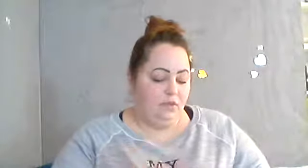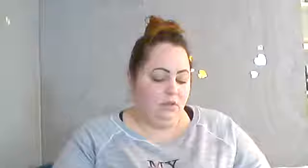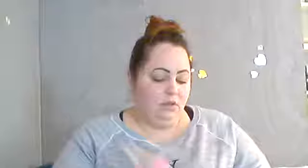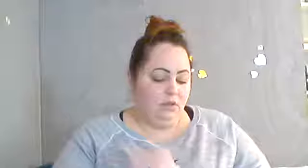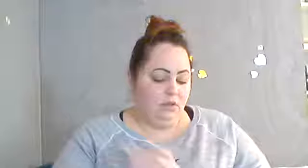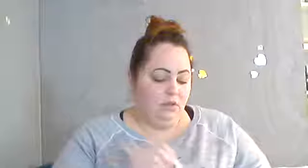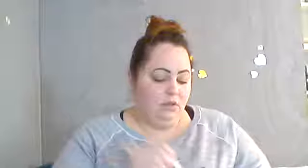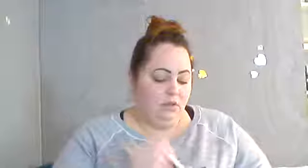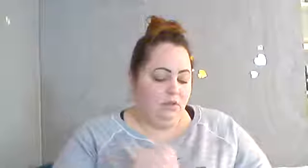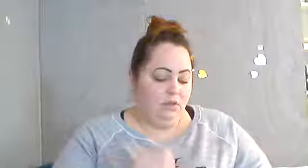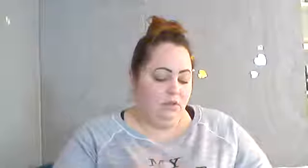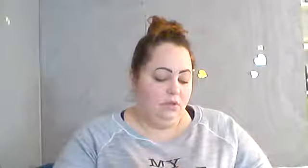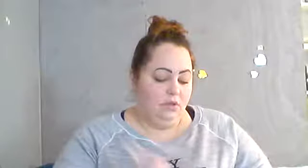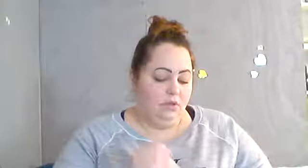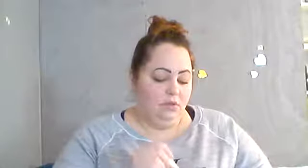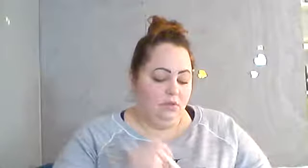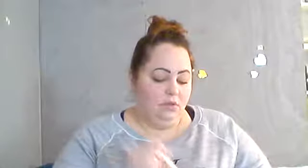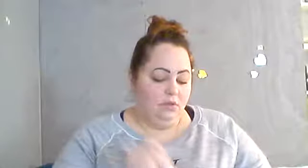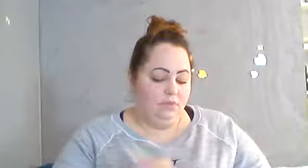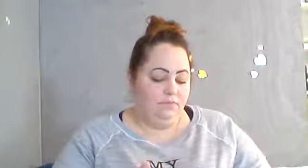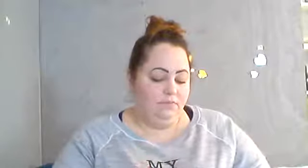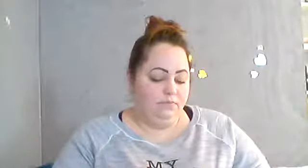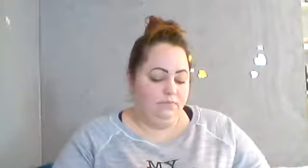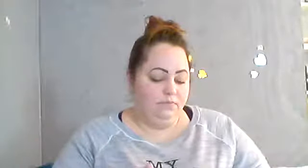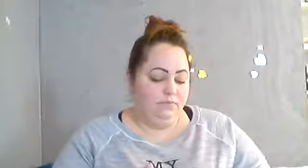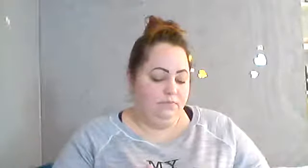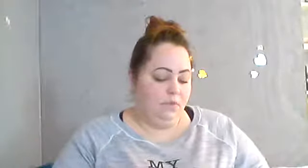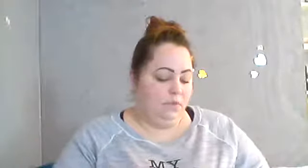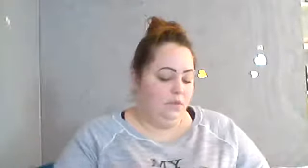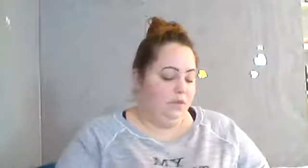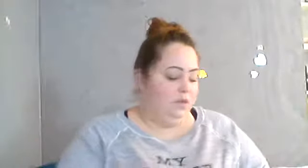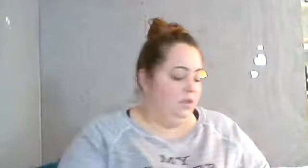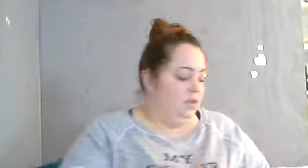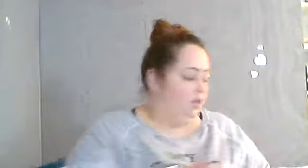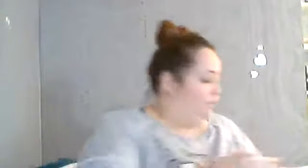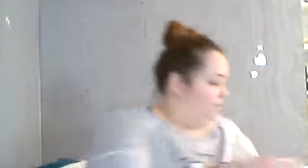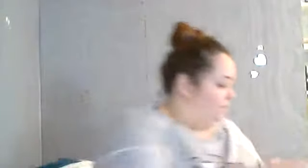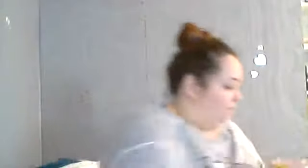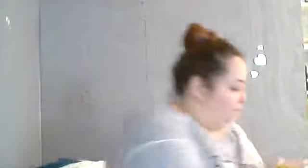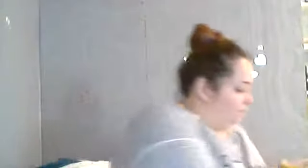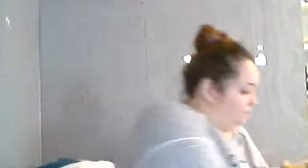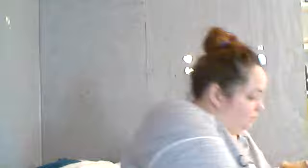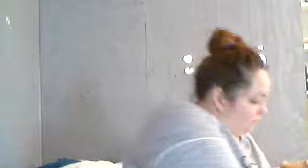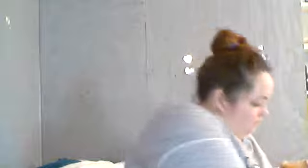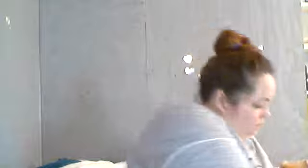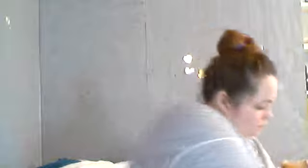Hello, Taya. Click here to subscribe. Here, booty.